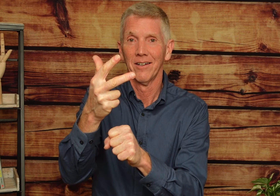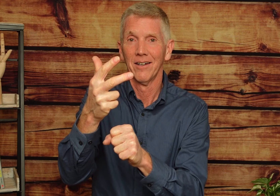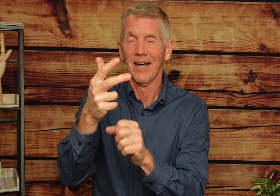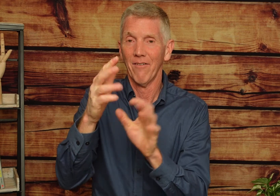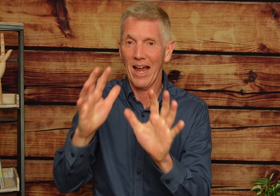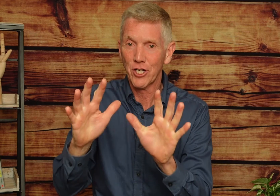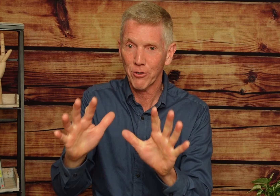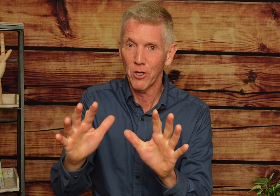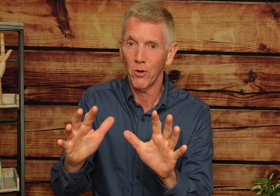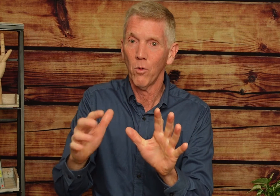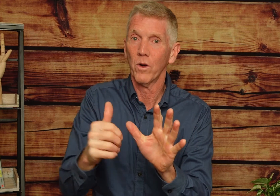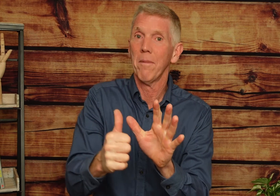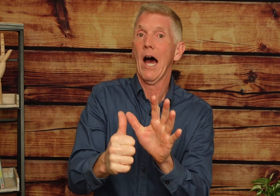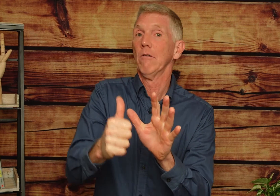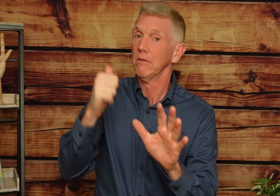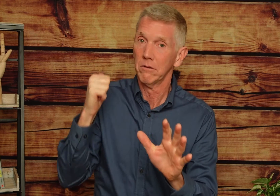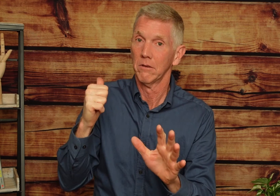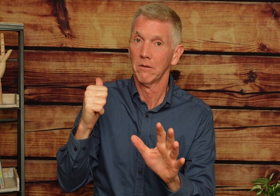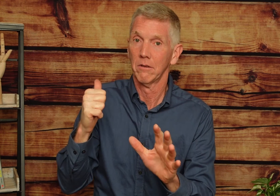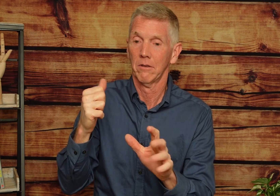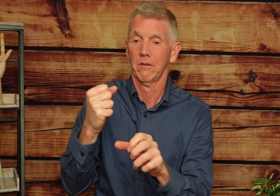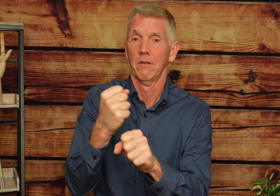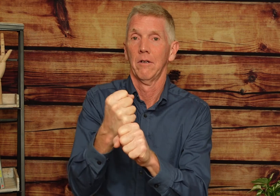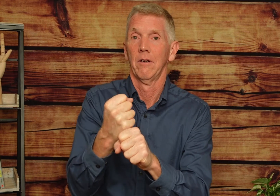Now if that's true, what about,